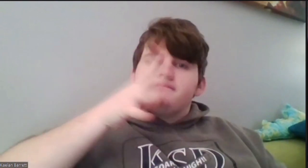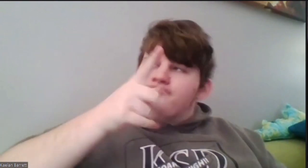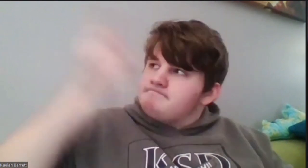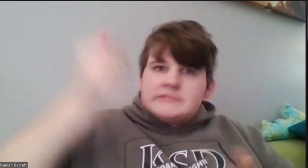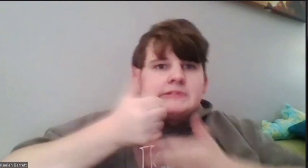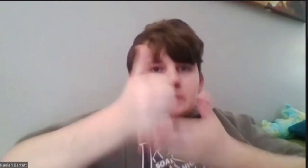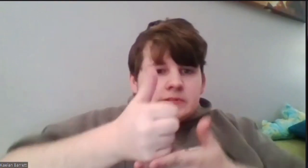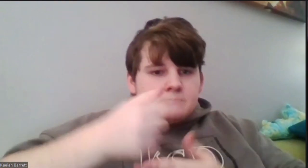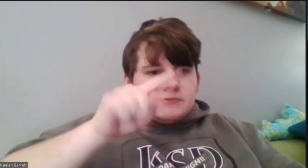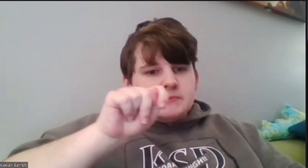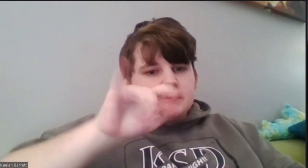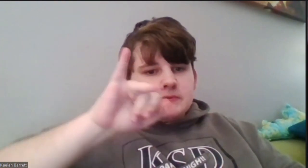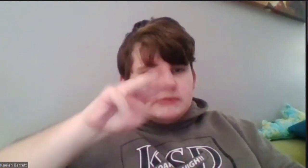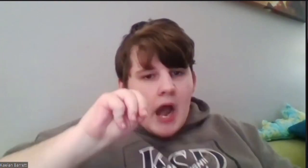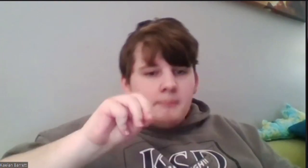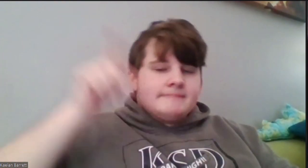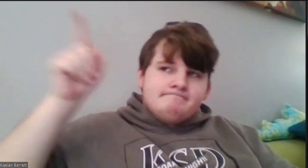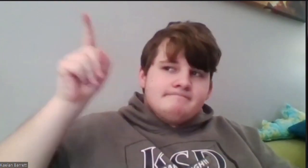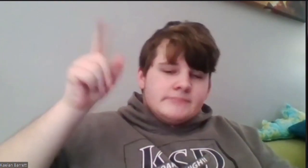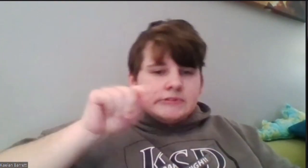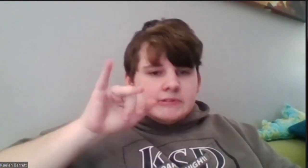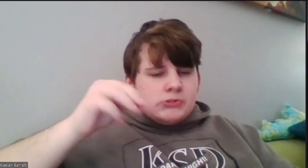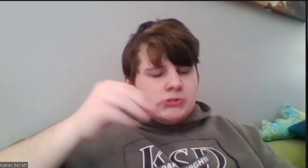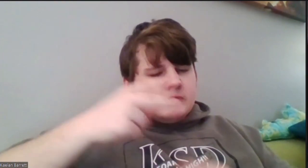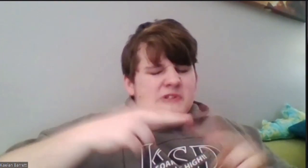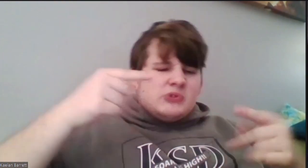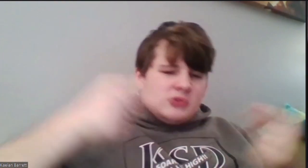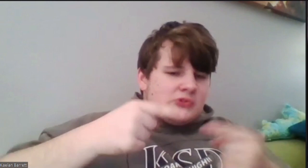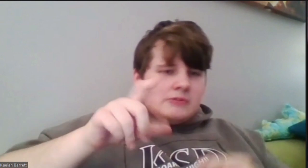And the kids are playing and says, "Mom, you know, Mom is helping Tim."